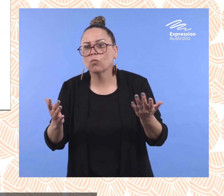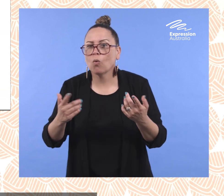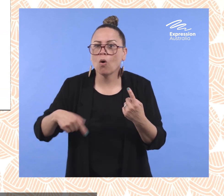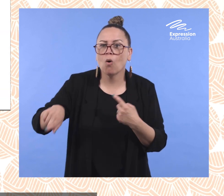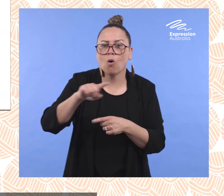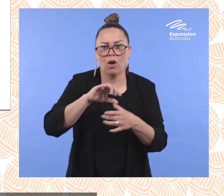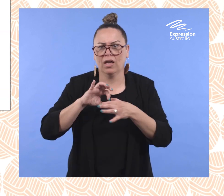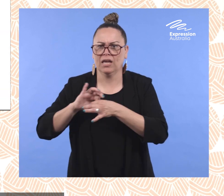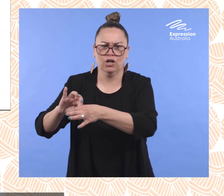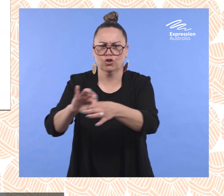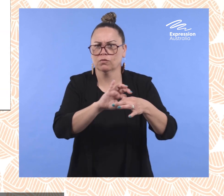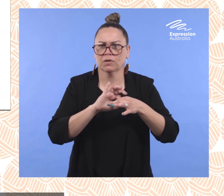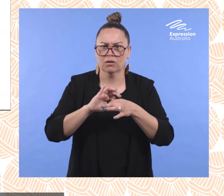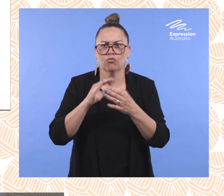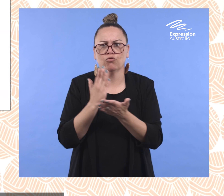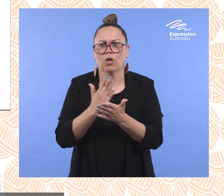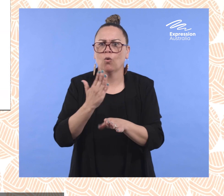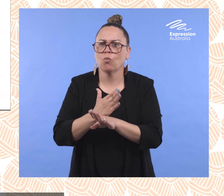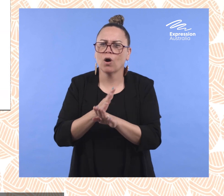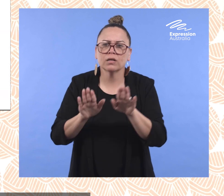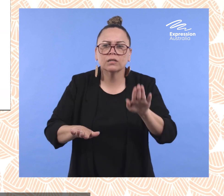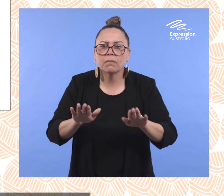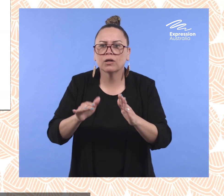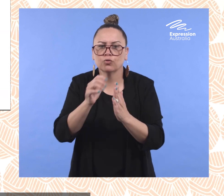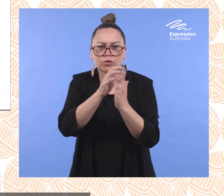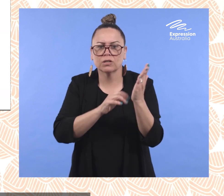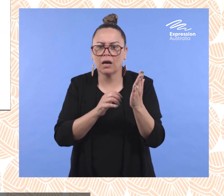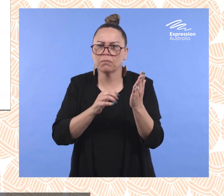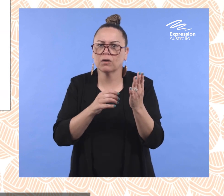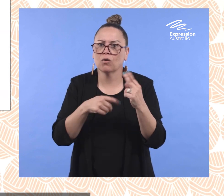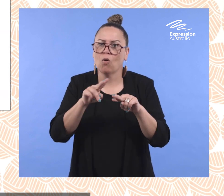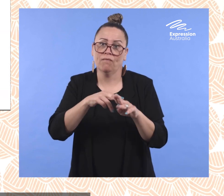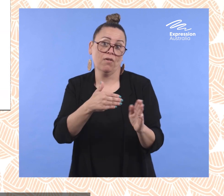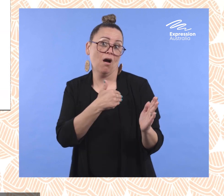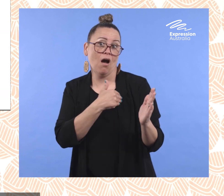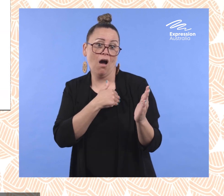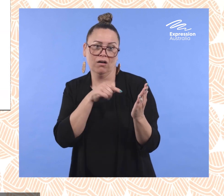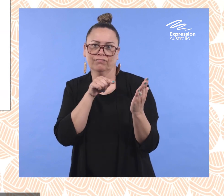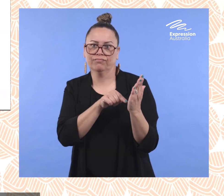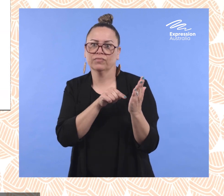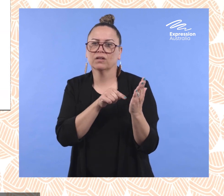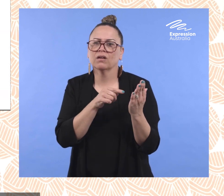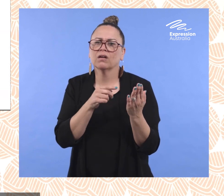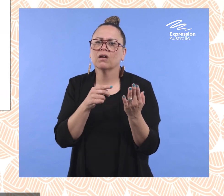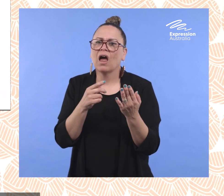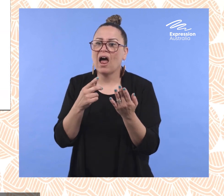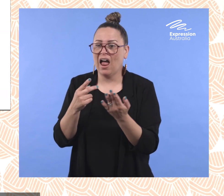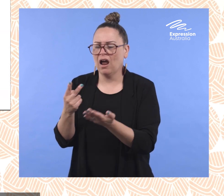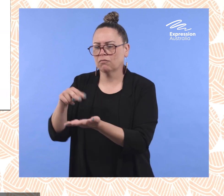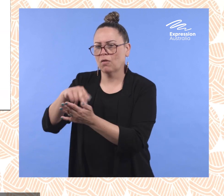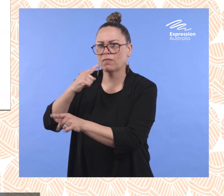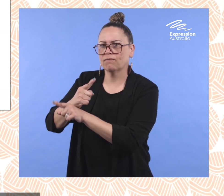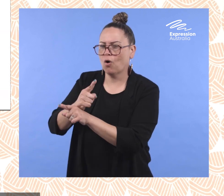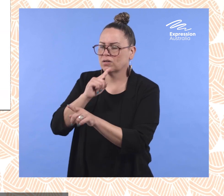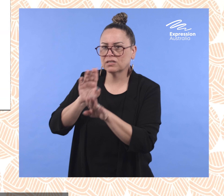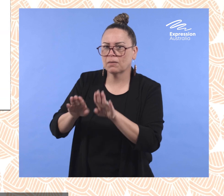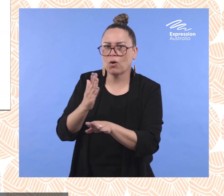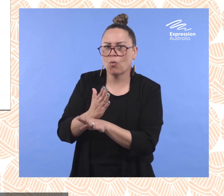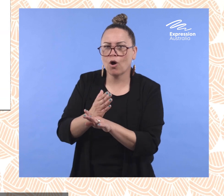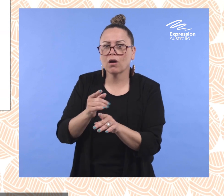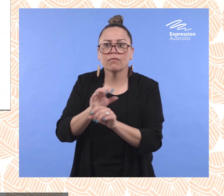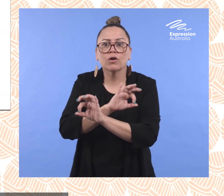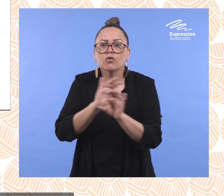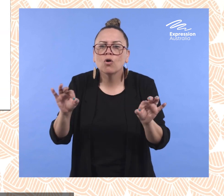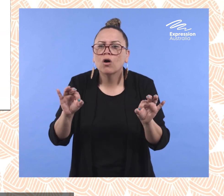models, all our engagement work similar to the Statement of the Heart and the Voice, even